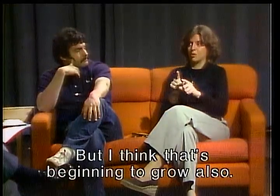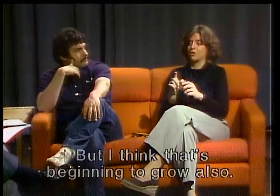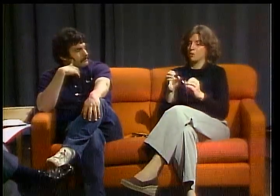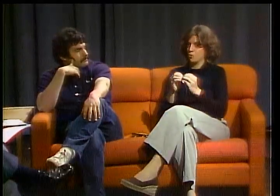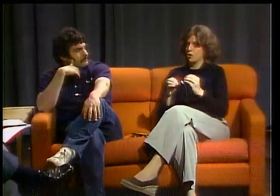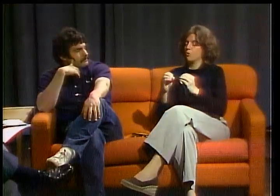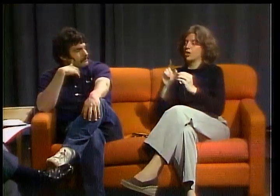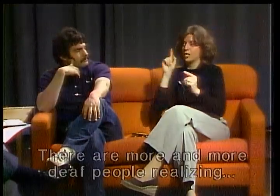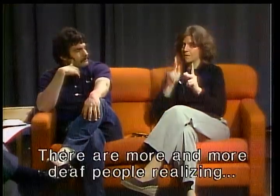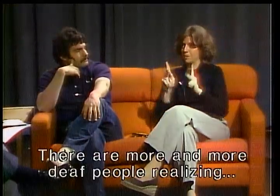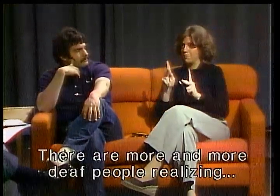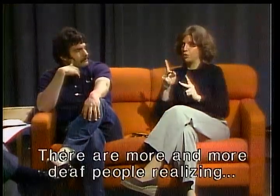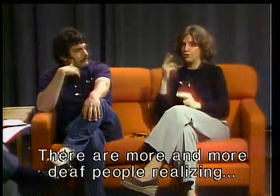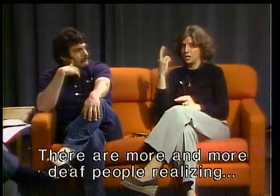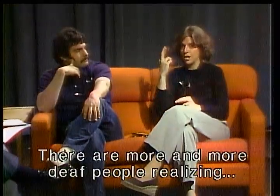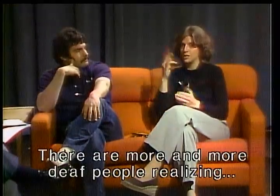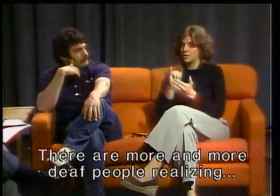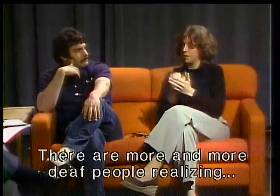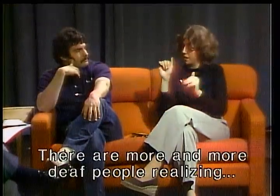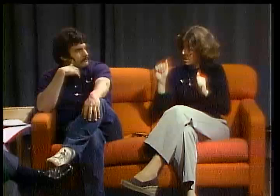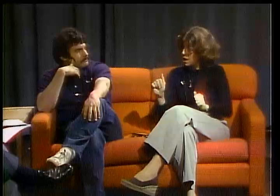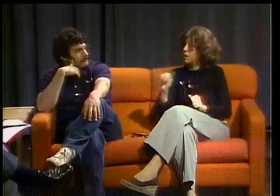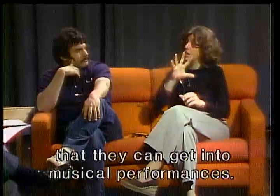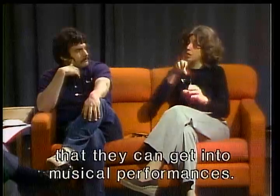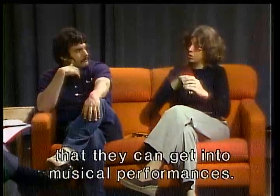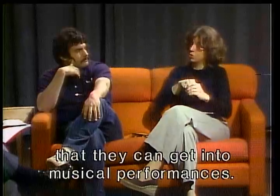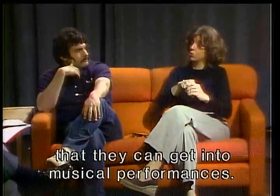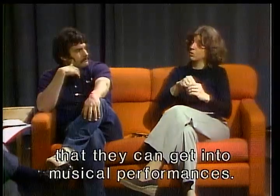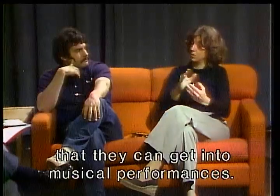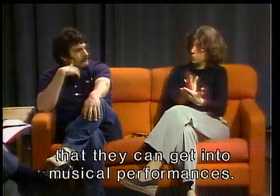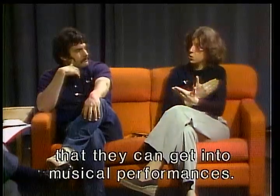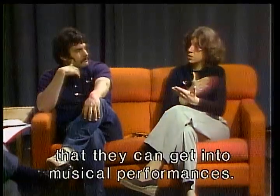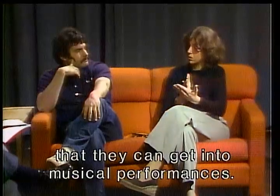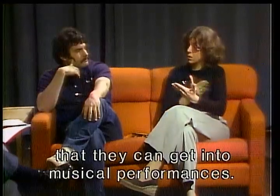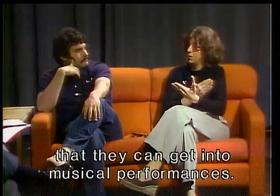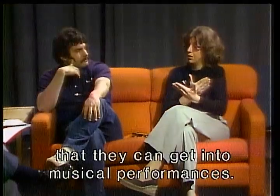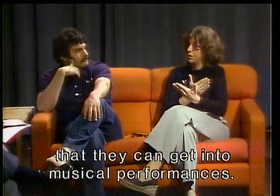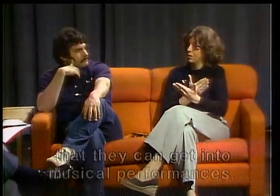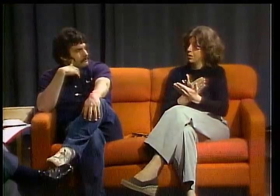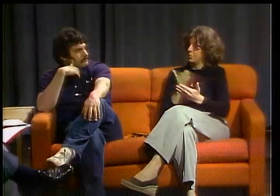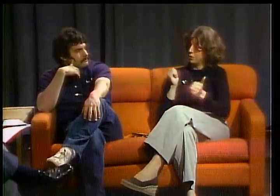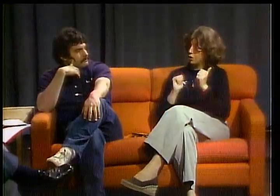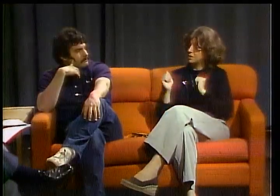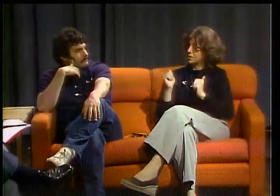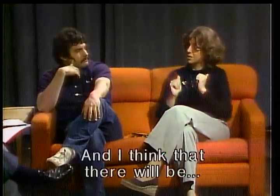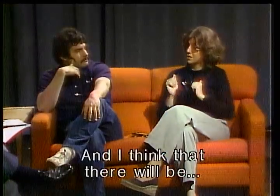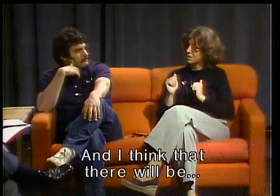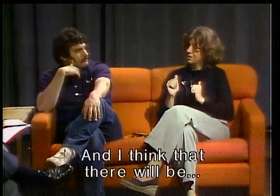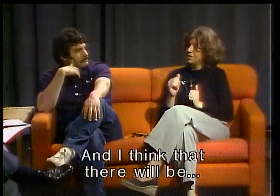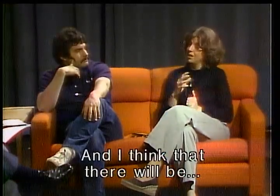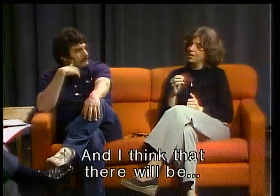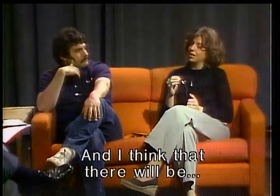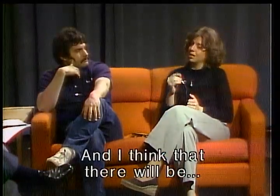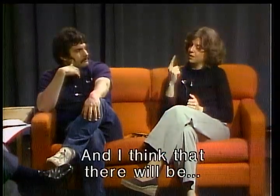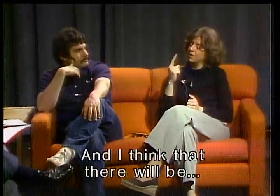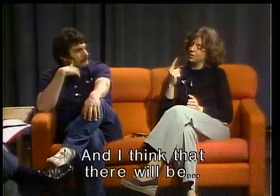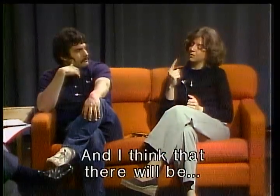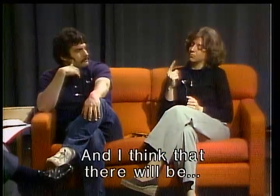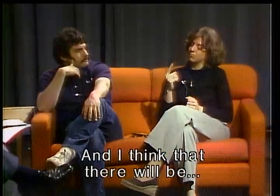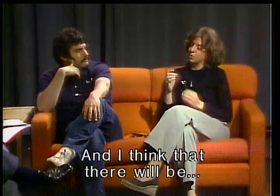there are more and more deaf people realizing that they can get into musical performances. And I think that there'll be